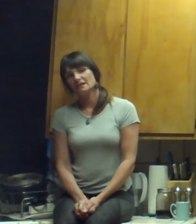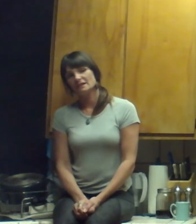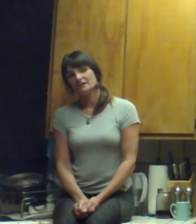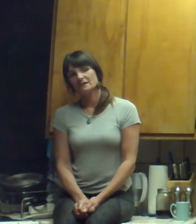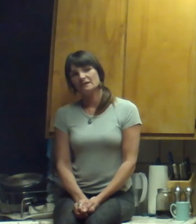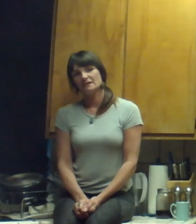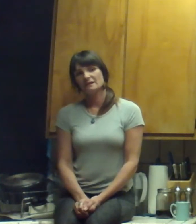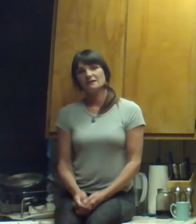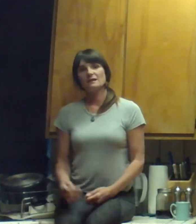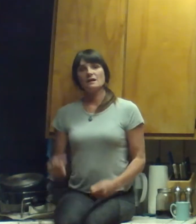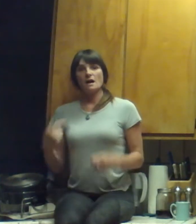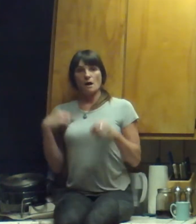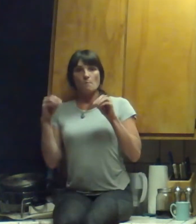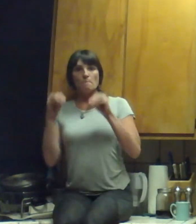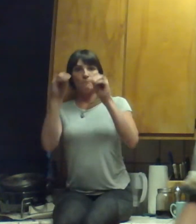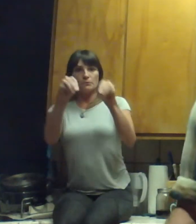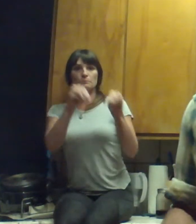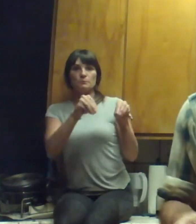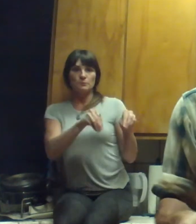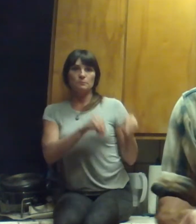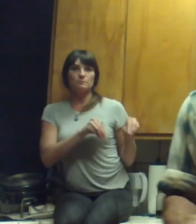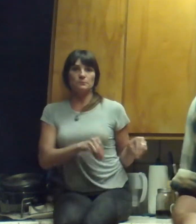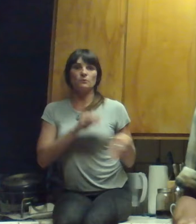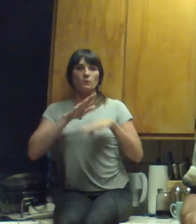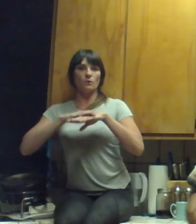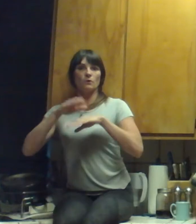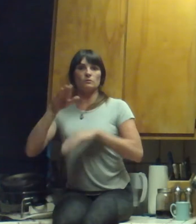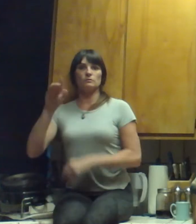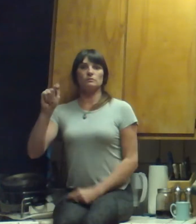Now I'm laying them out on a tray